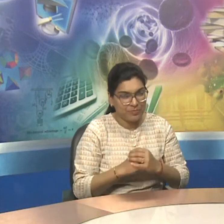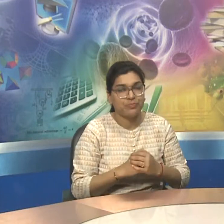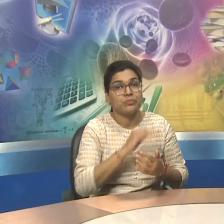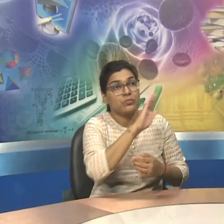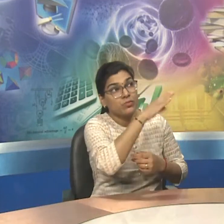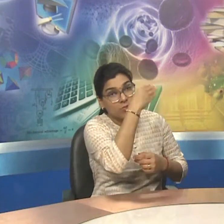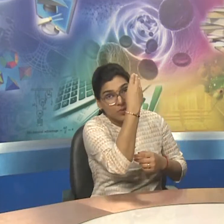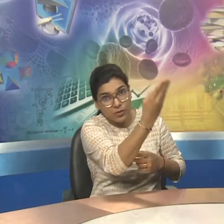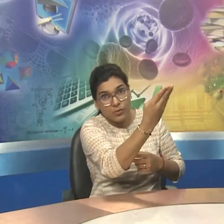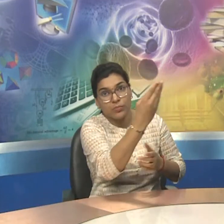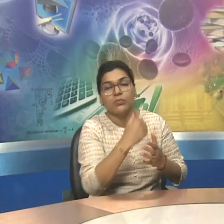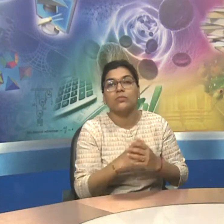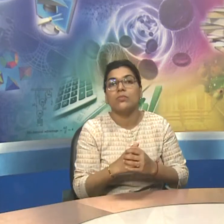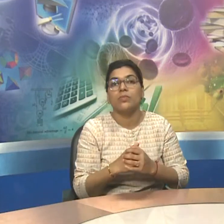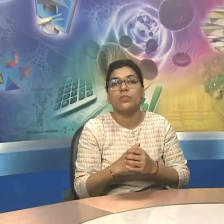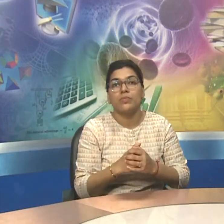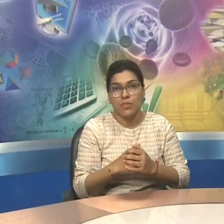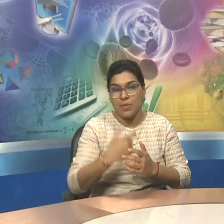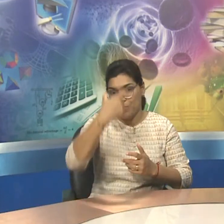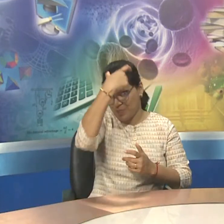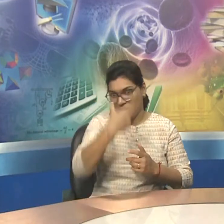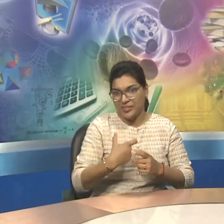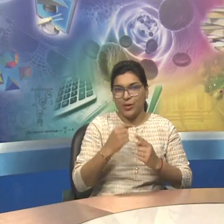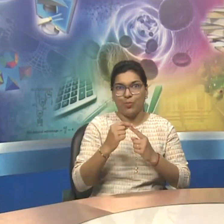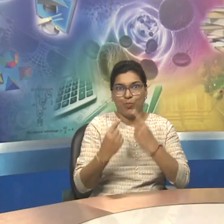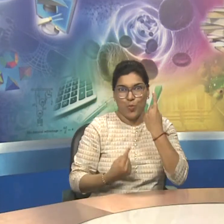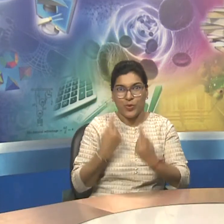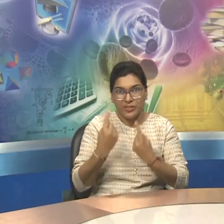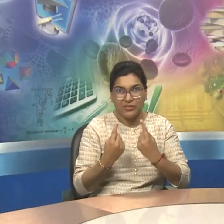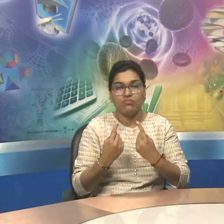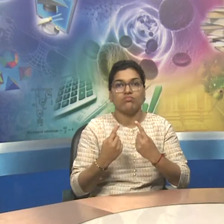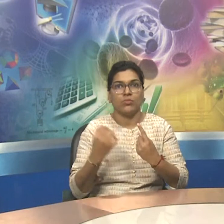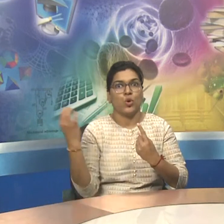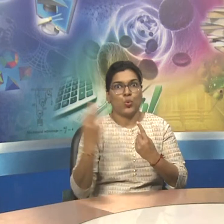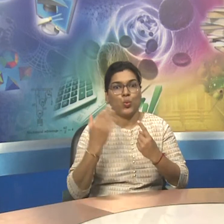new idea to mold the society.